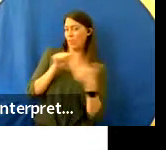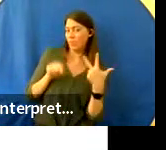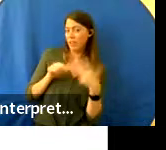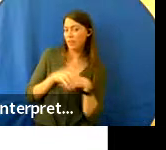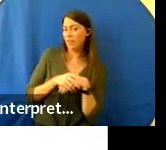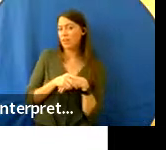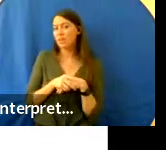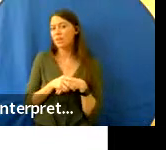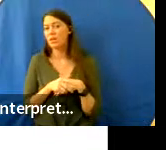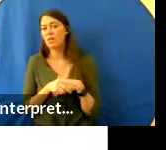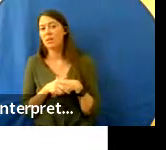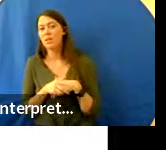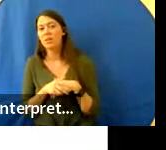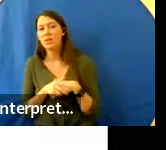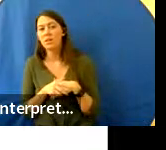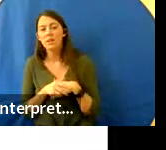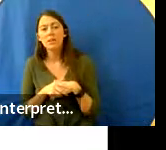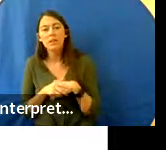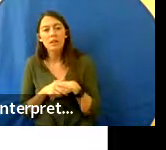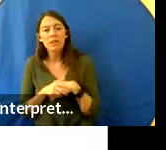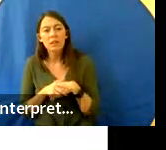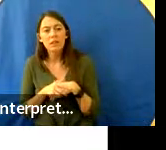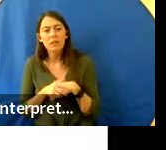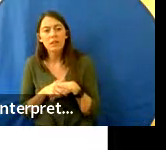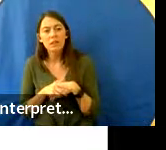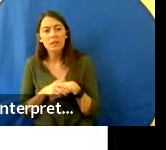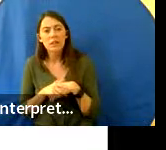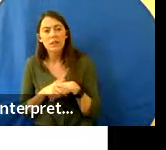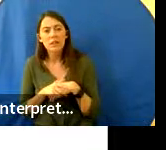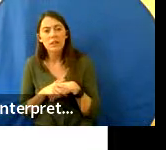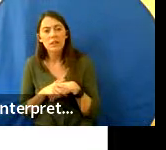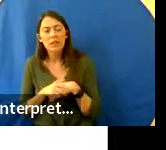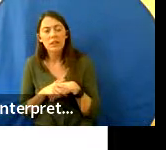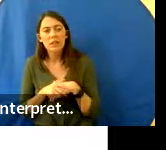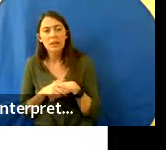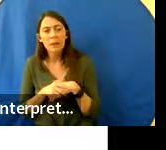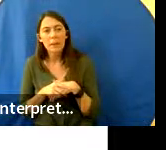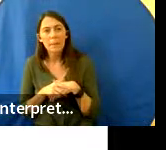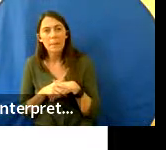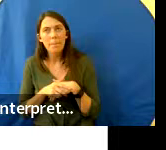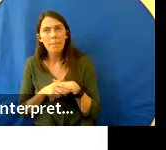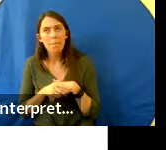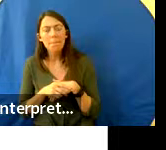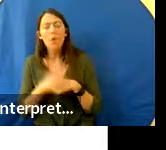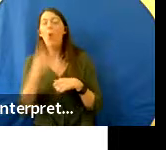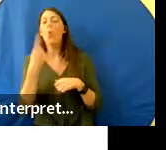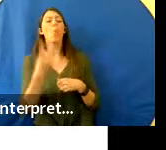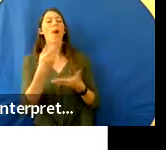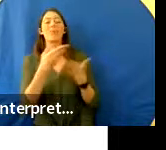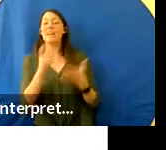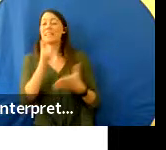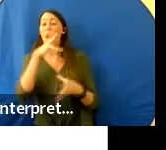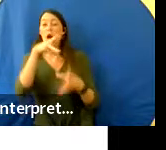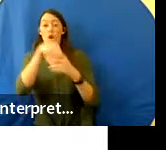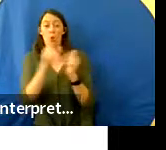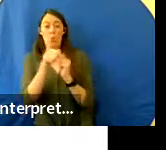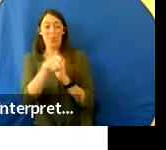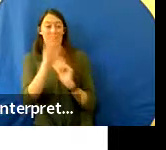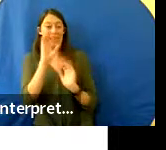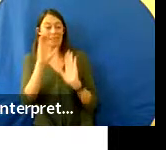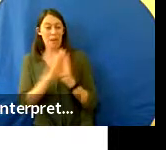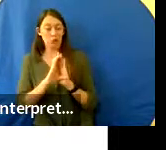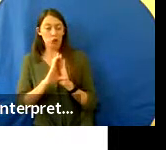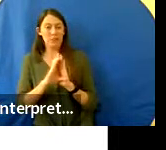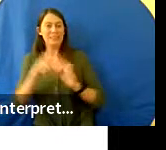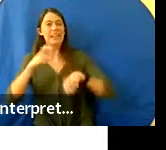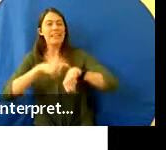one other thing dropped it that in, right? it doesn't have is that sort of time element. So one way to conceptualize whether